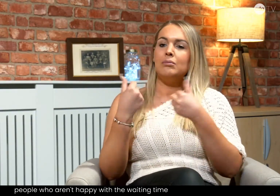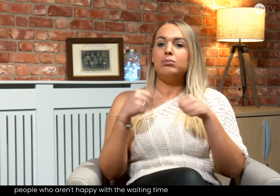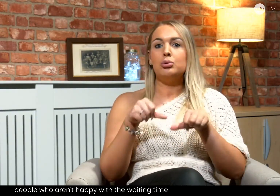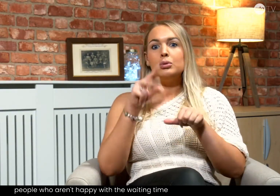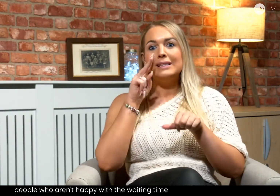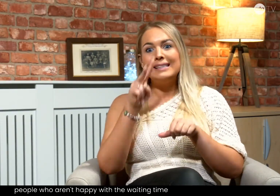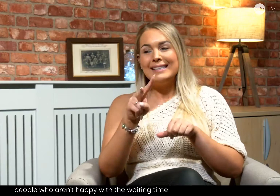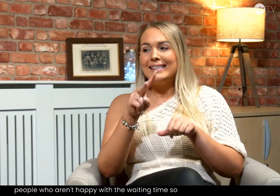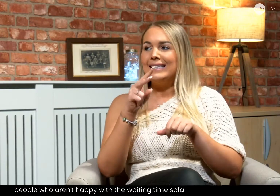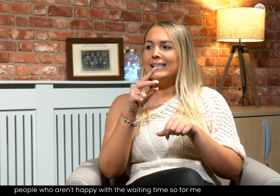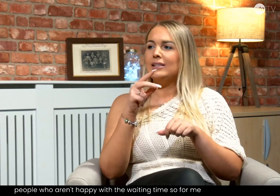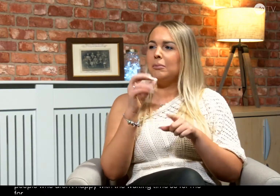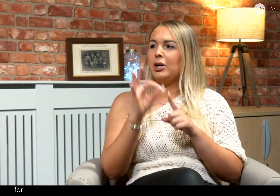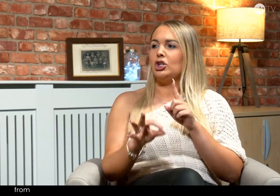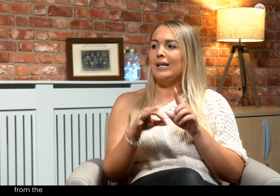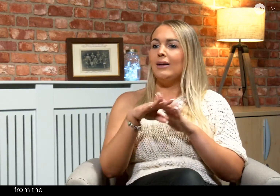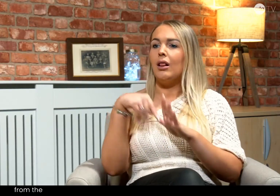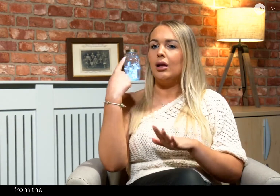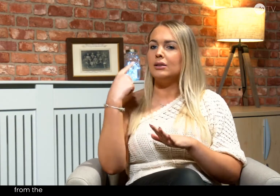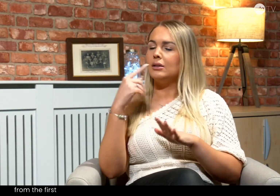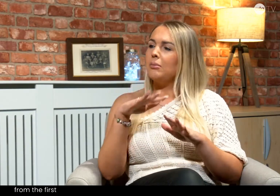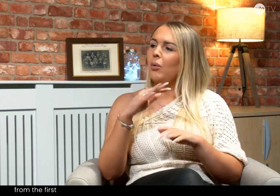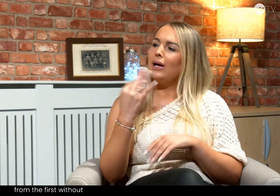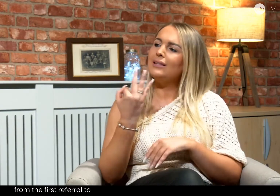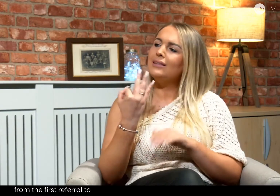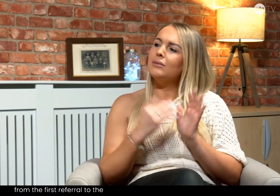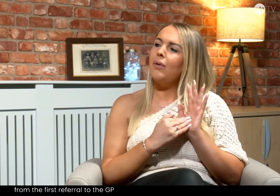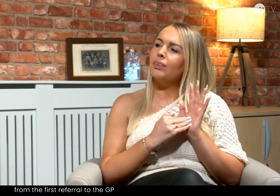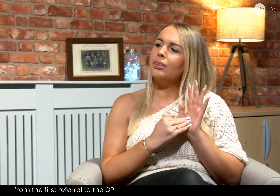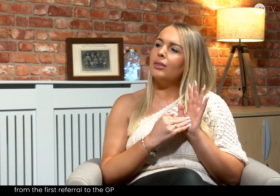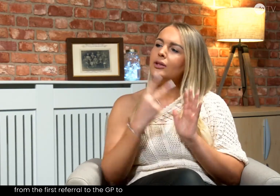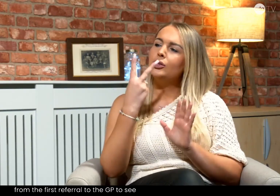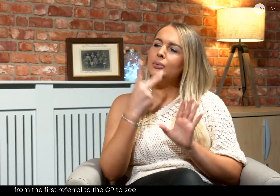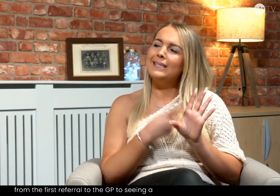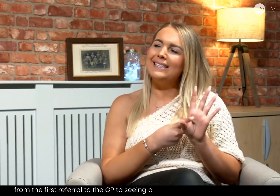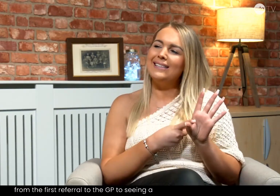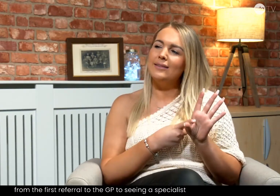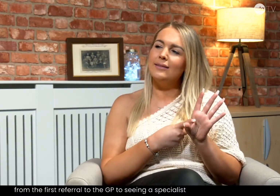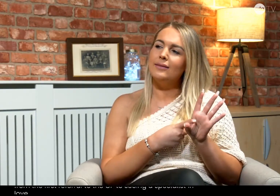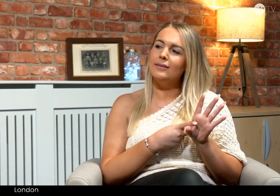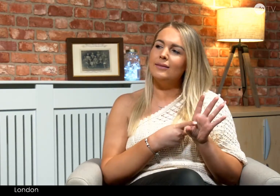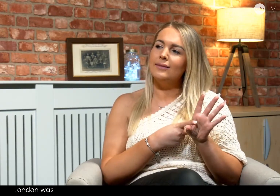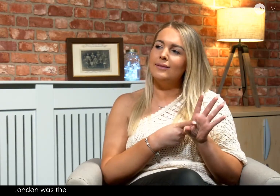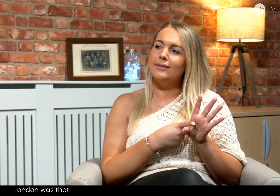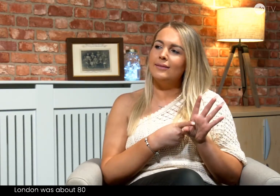the first referral to the GP to seeing a specialist in London was about 18 months, nearly 2 years.